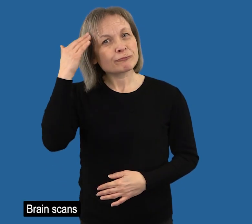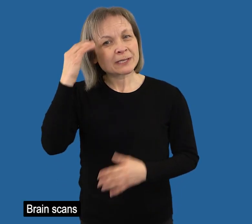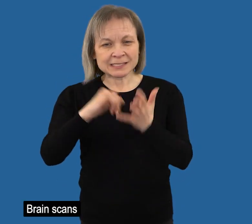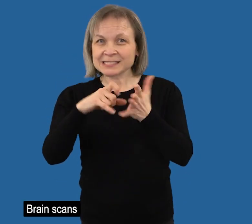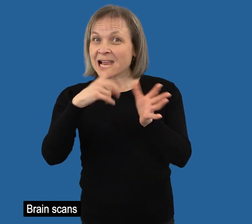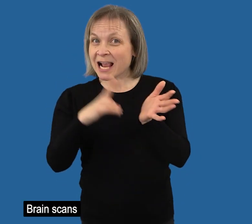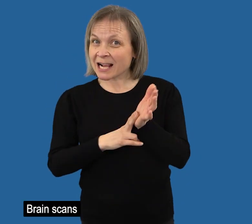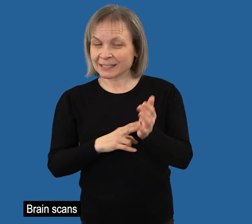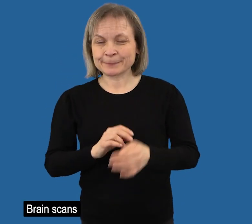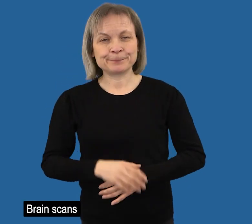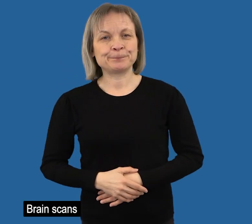Brain scans.